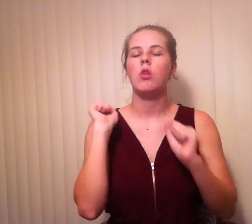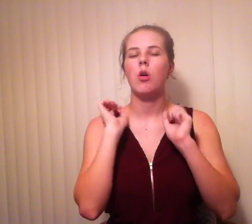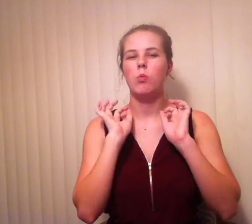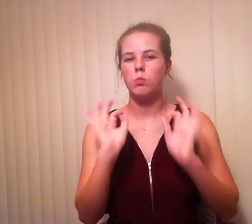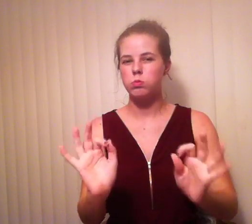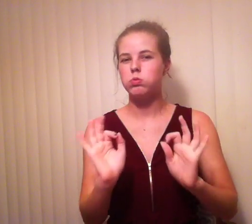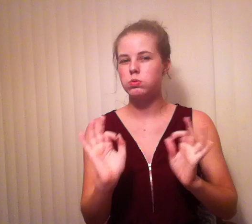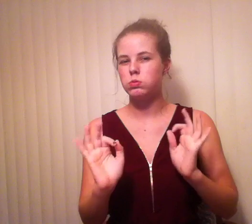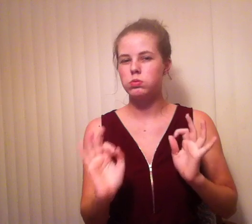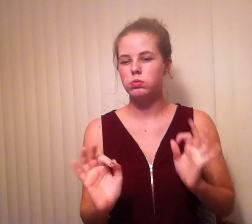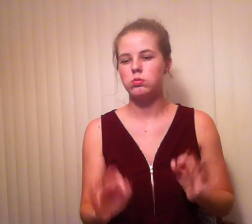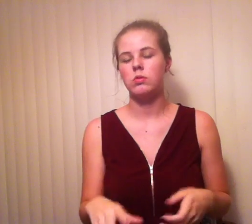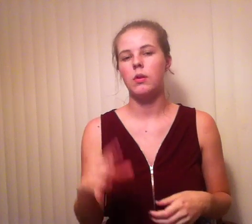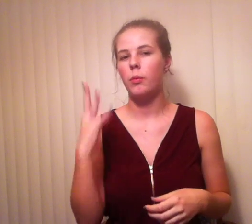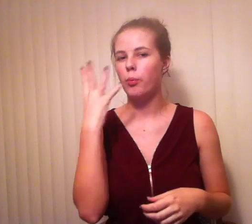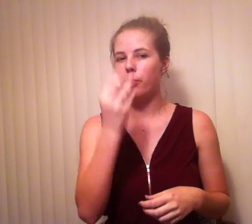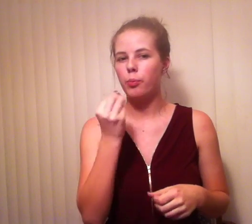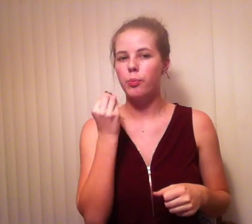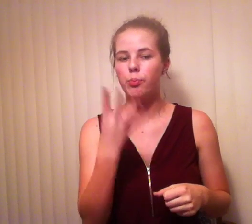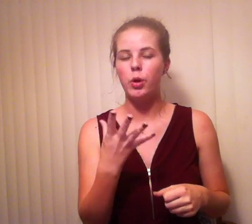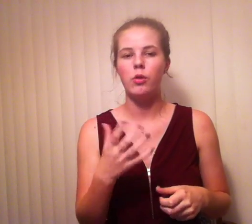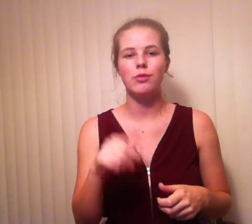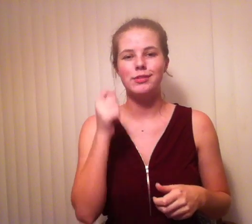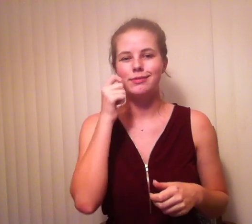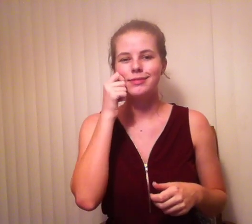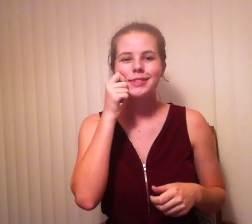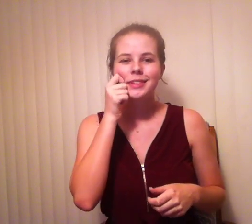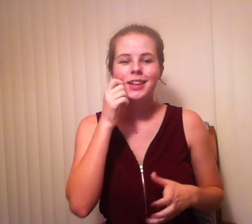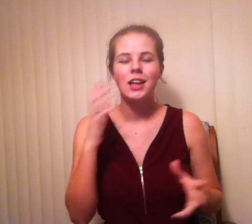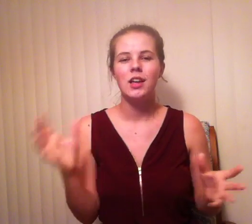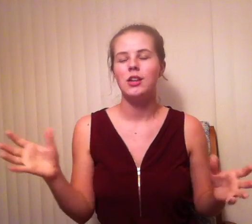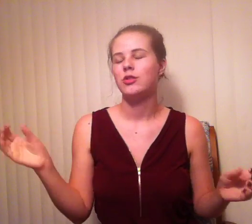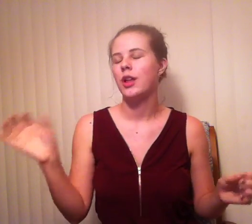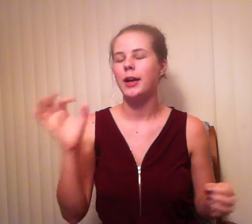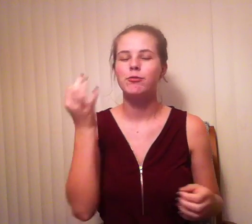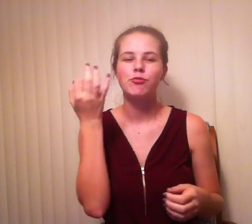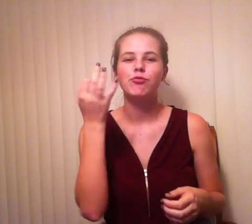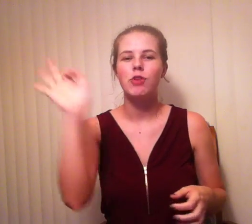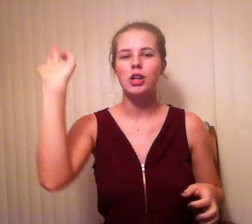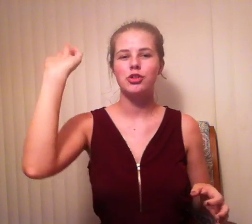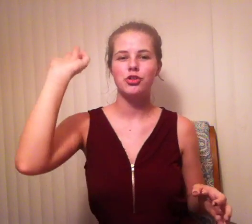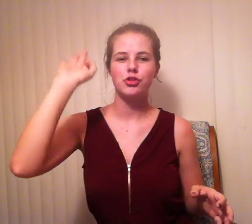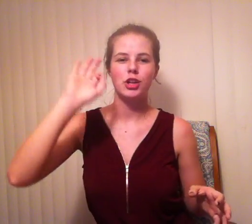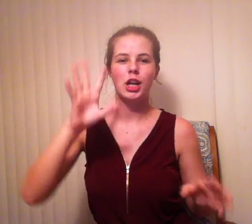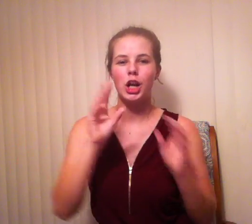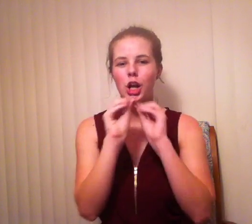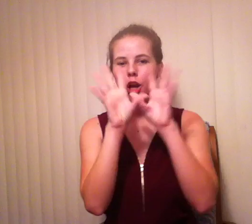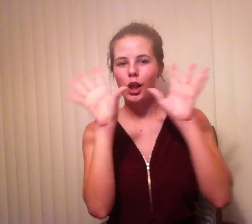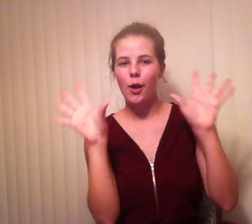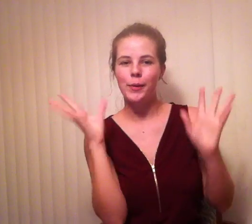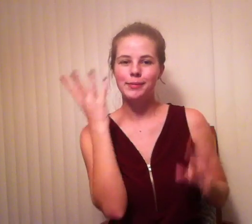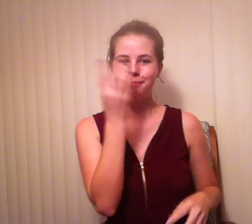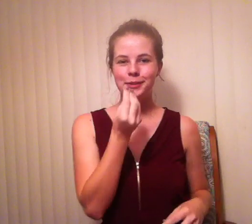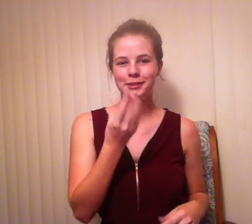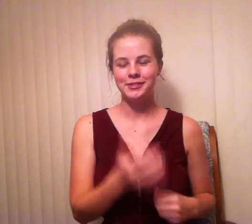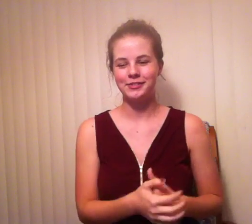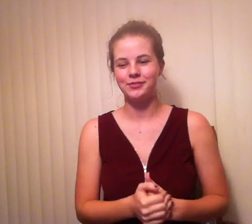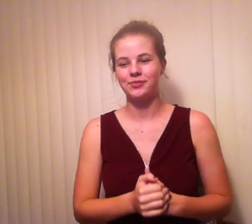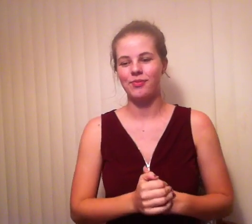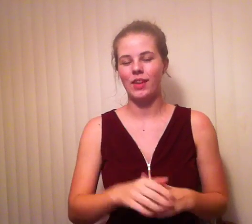so beautiful, and it makes your skin look so fresh and dewy and glowy and beautiful. It's really hard to talk and do